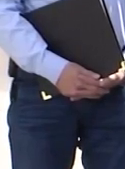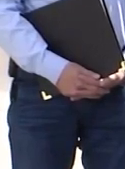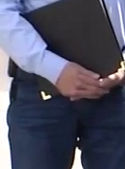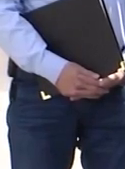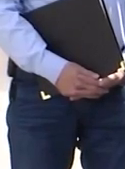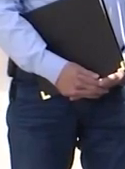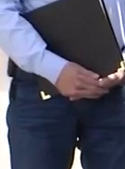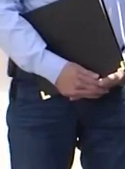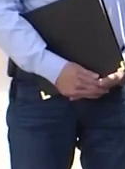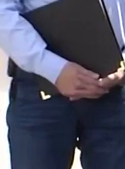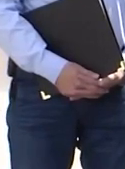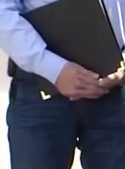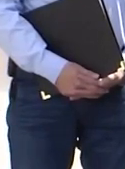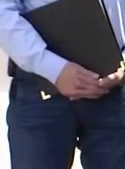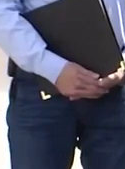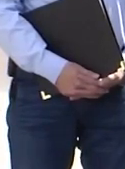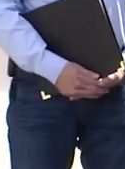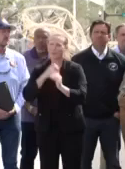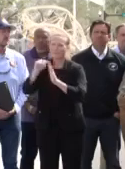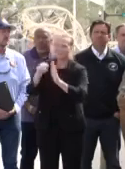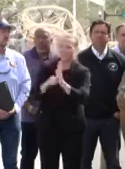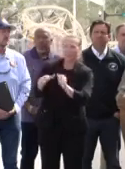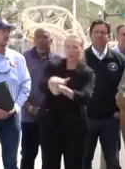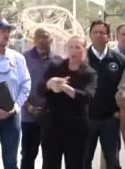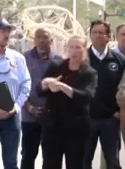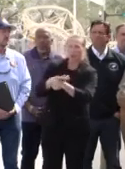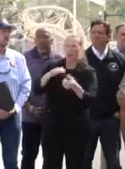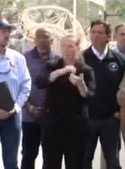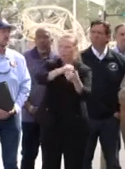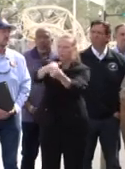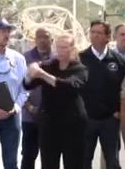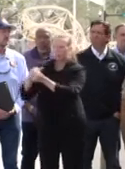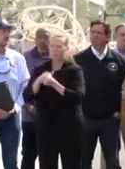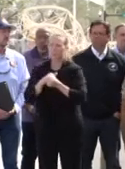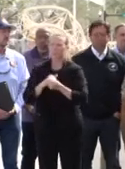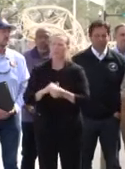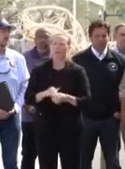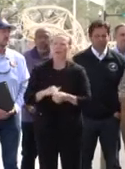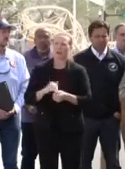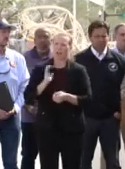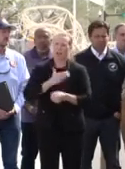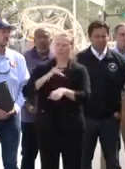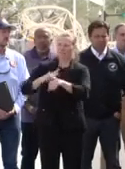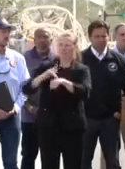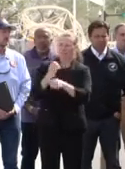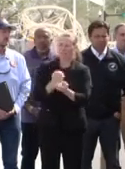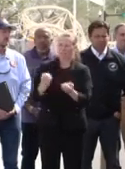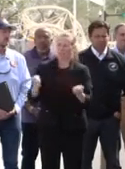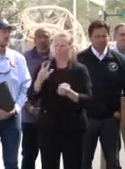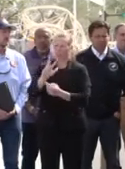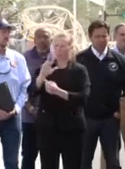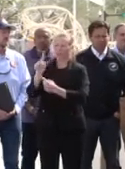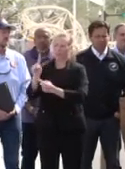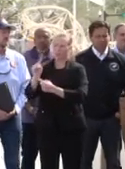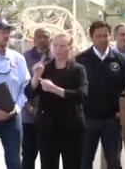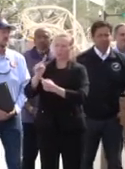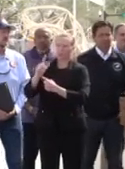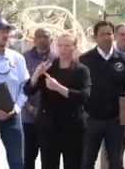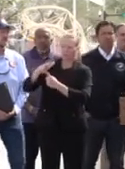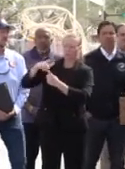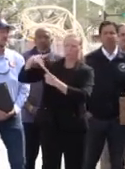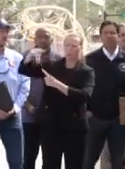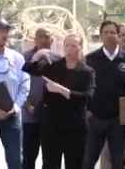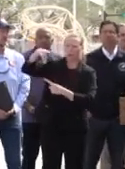In coordination with our state and local partners. Our available equipment includes 31 rotary wing aircraft, over